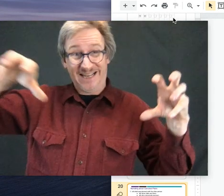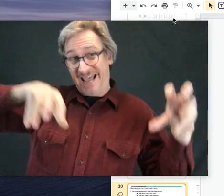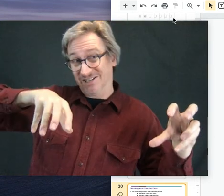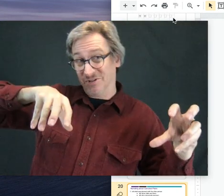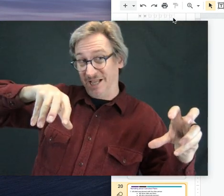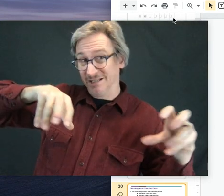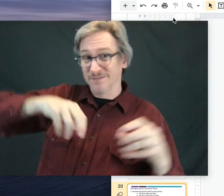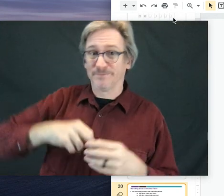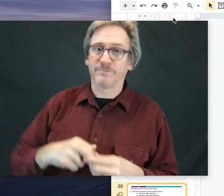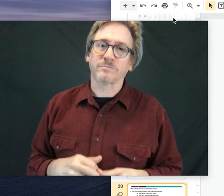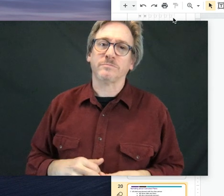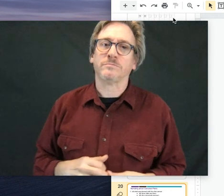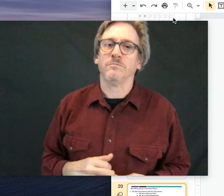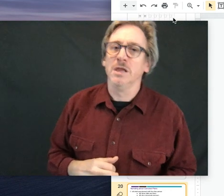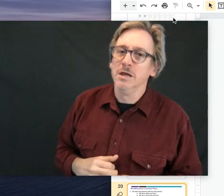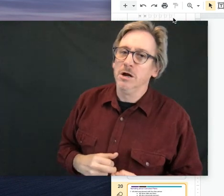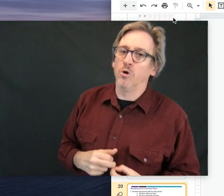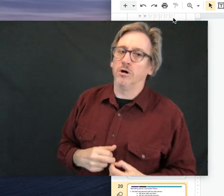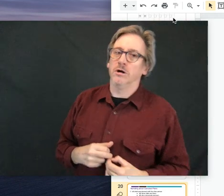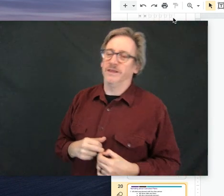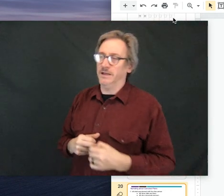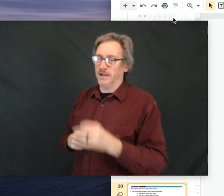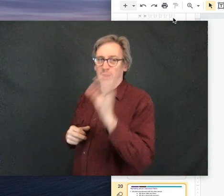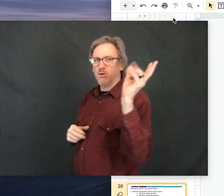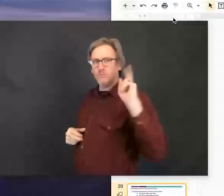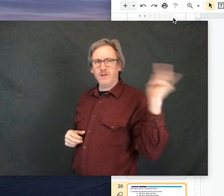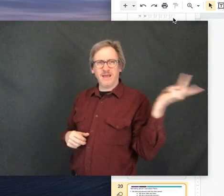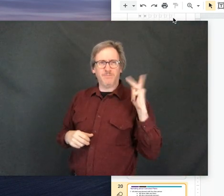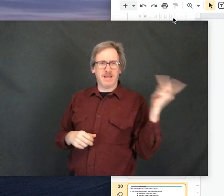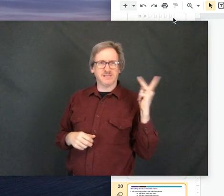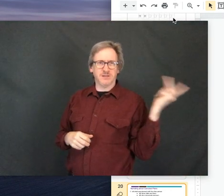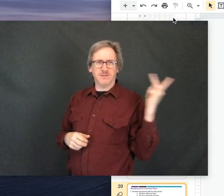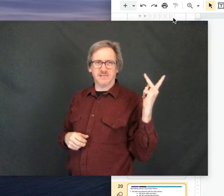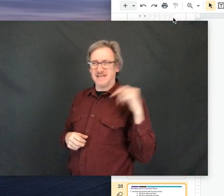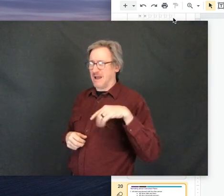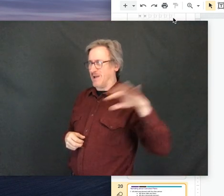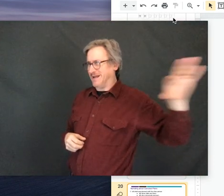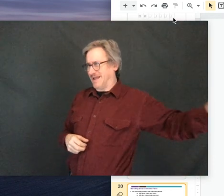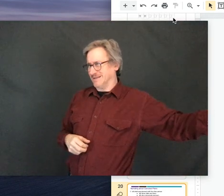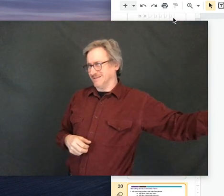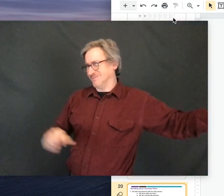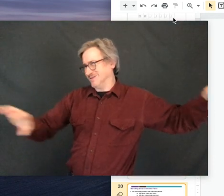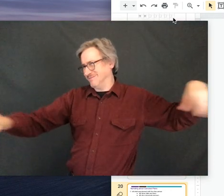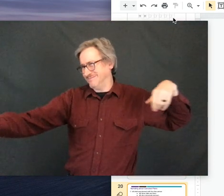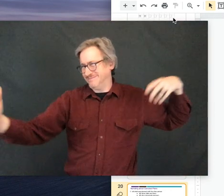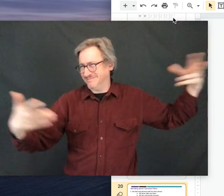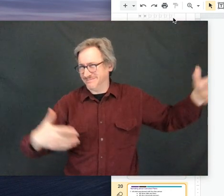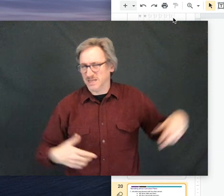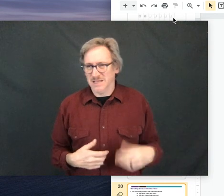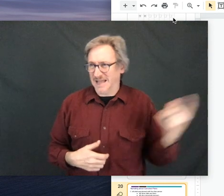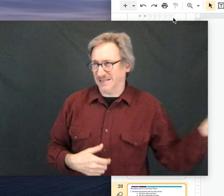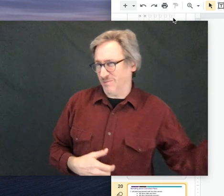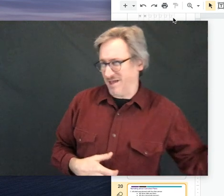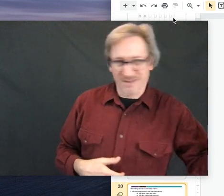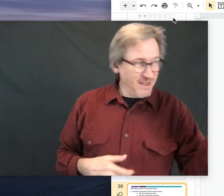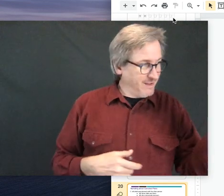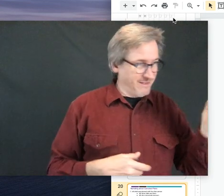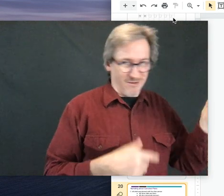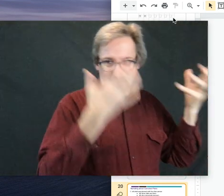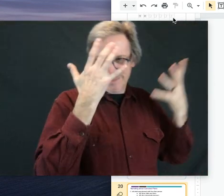we had to cancel the plans. Or that, like, oh, we had plans to do this and now I had to cancel them. So that's